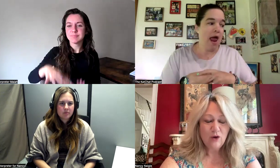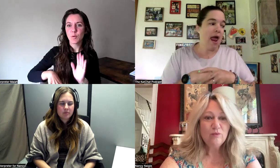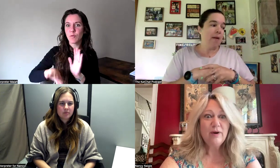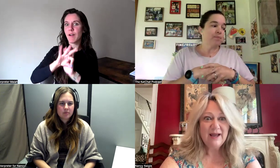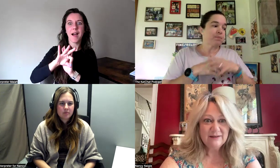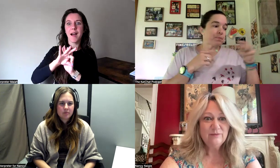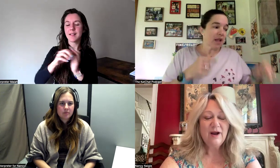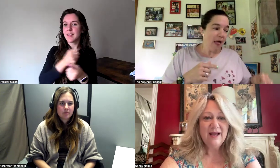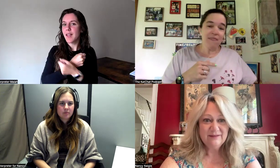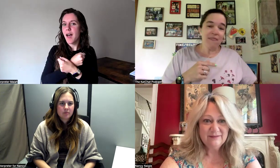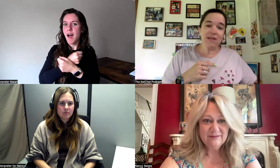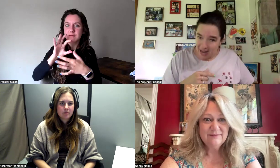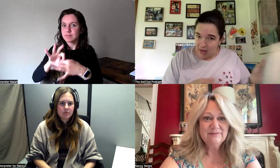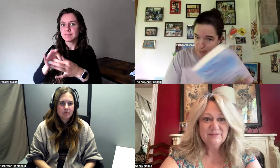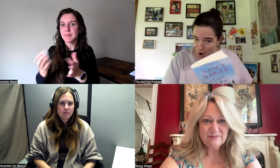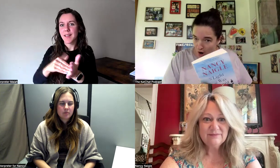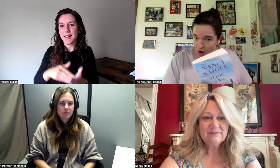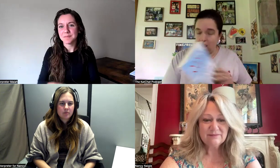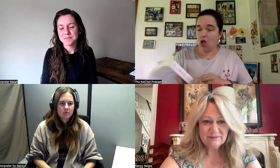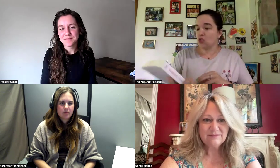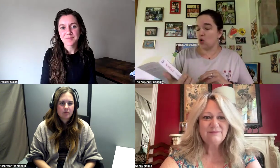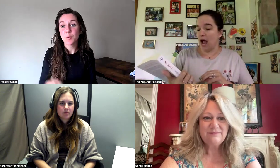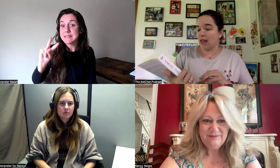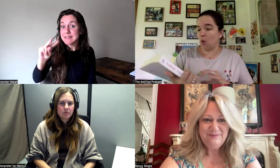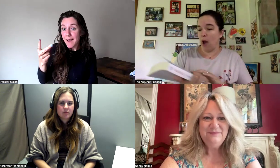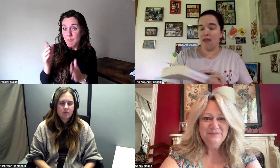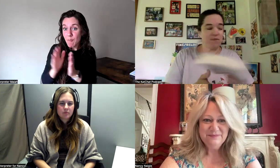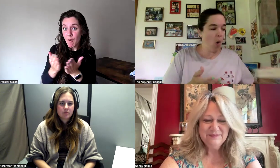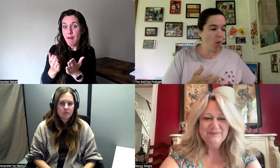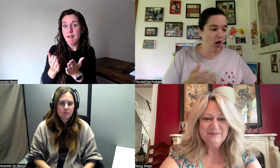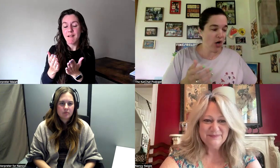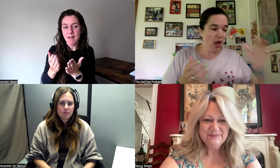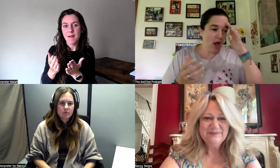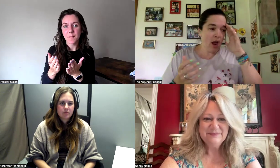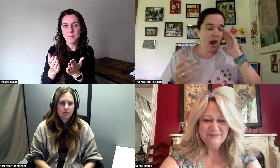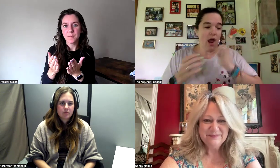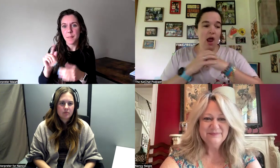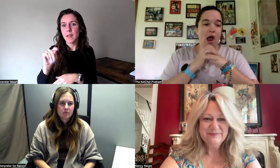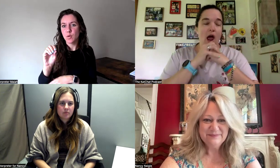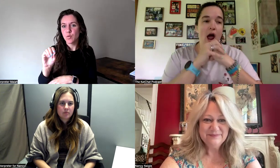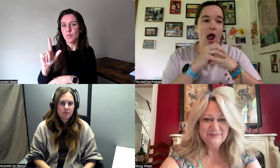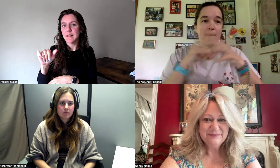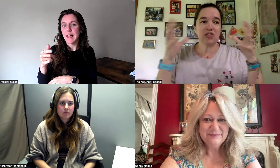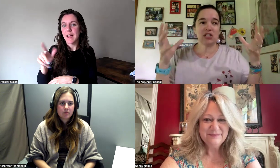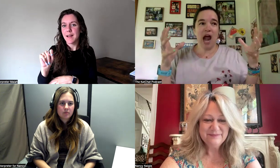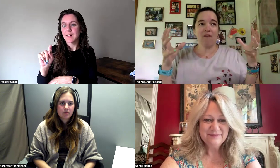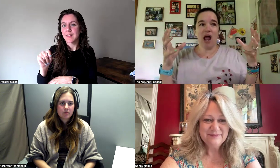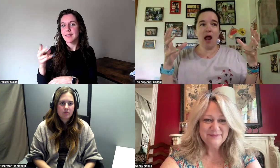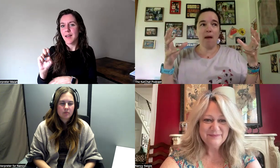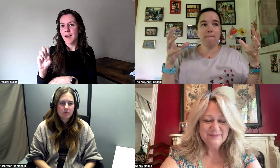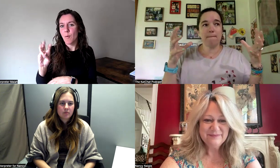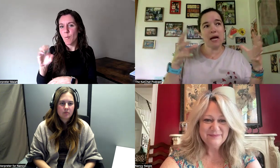again. Right. The second book, To Light the Way Forward, it should